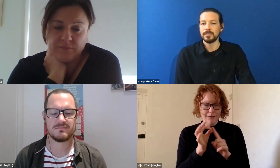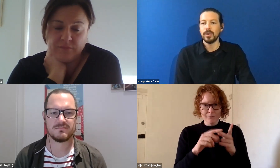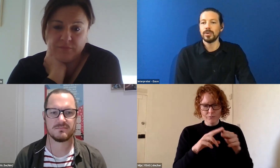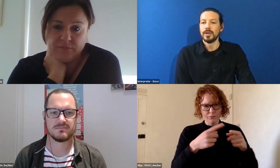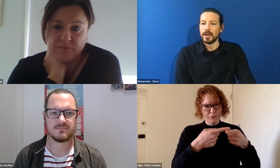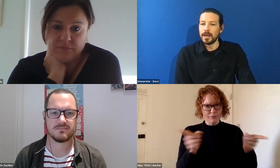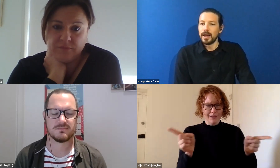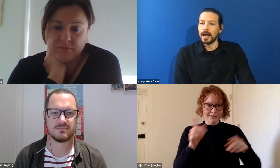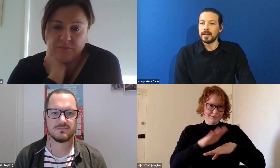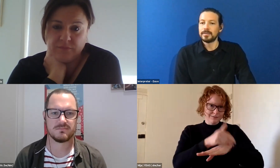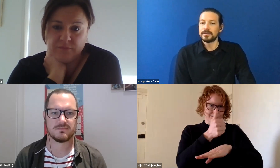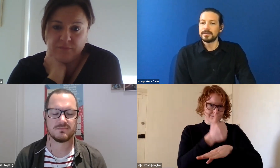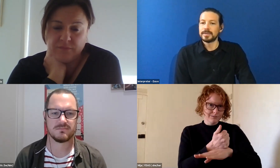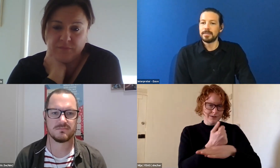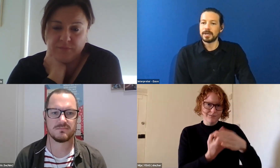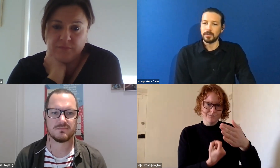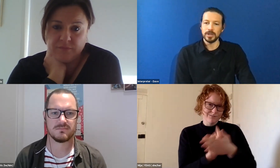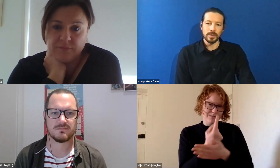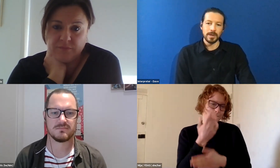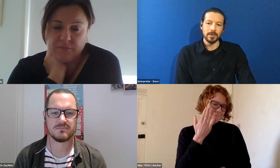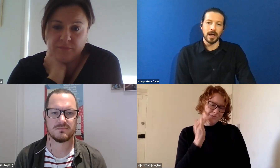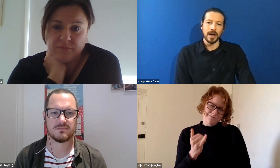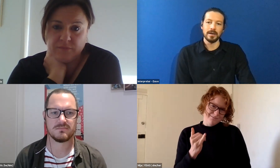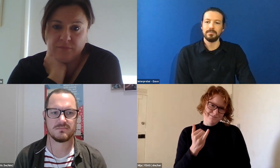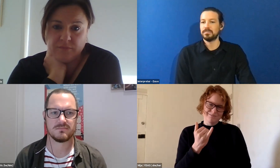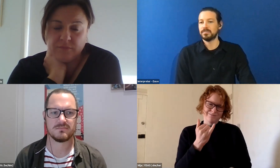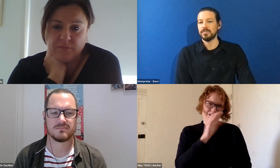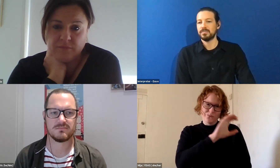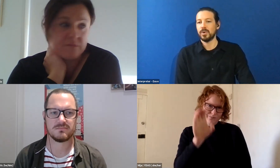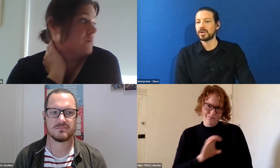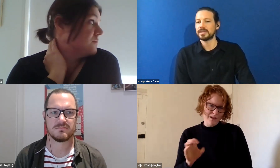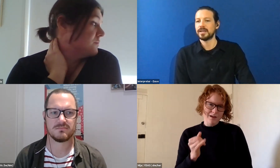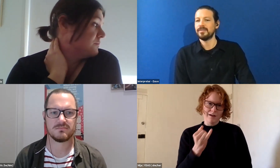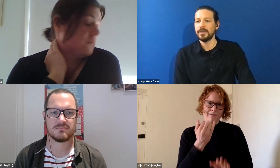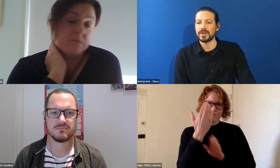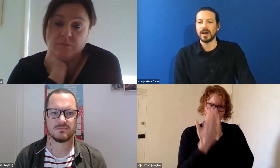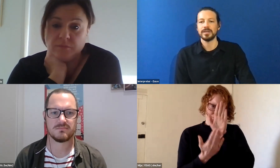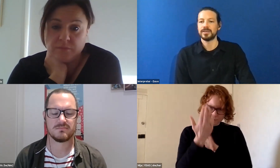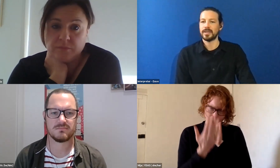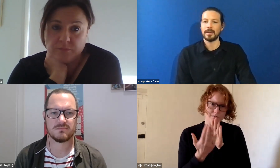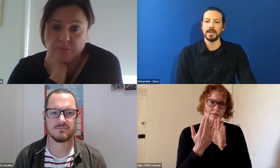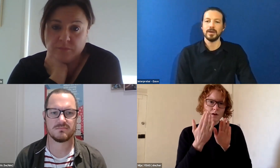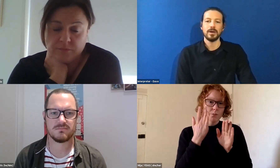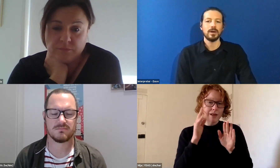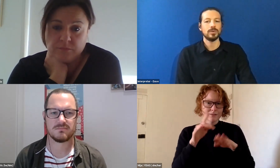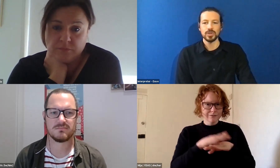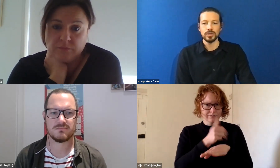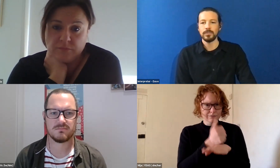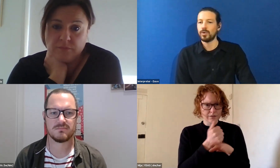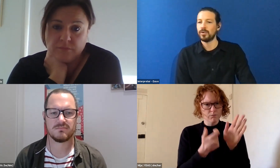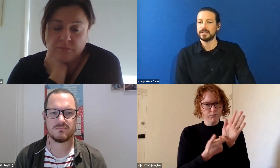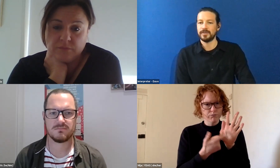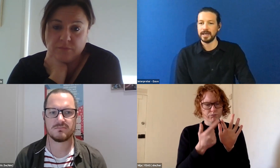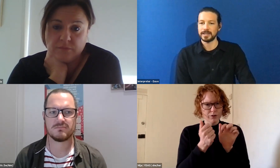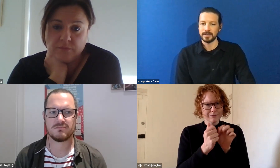a small tip, I suppose, when people are organizing an event, regardless of whether that be